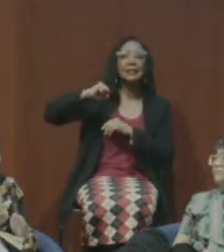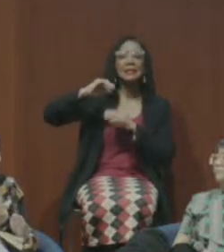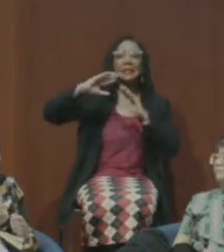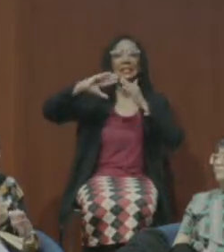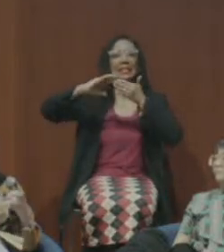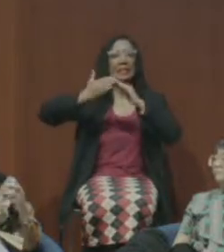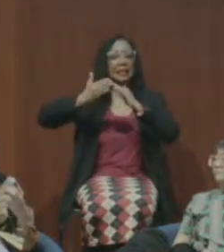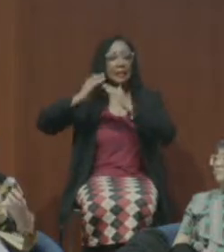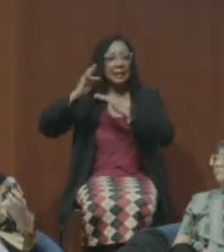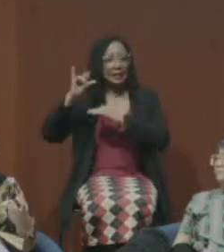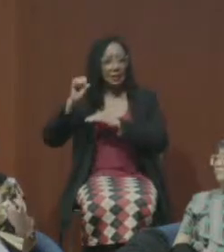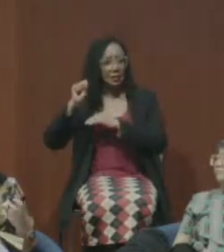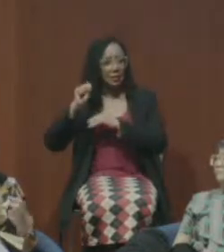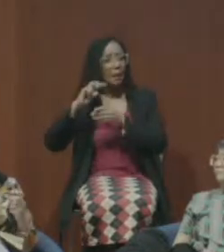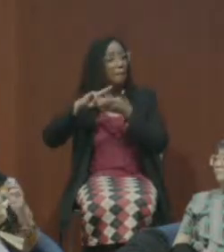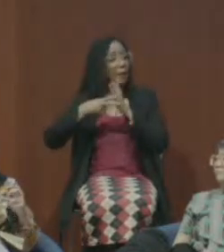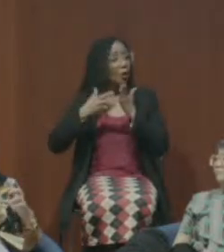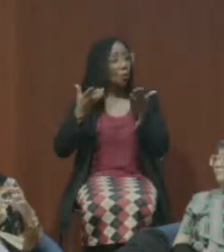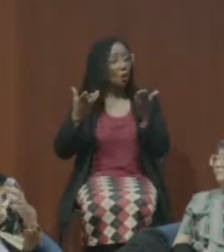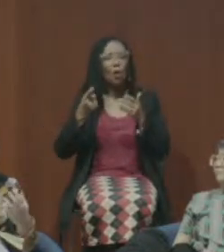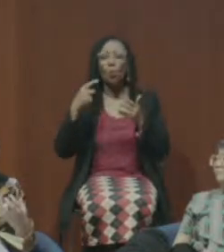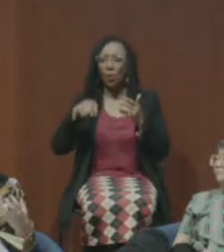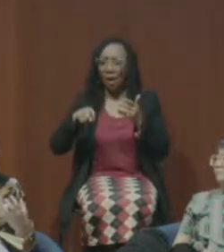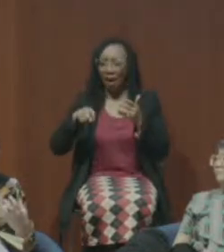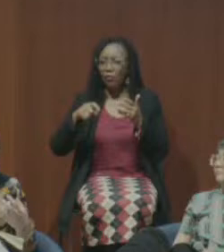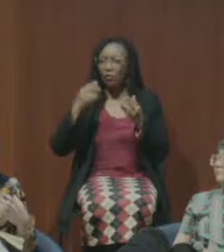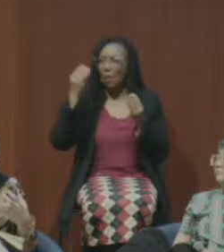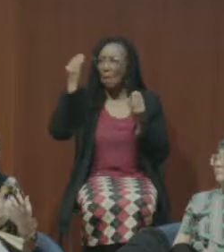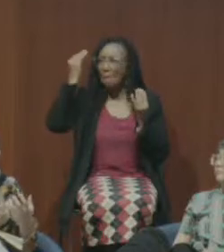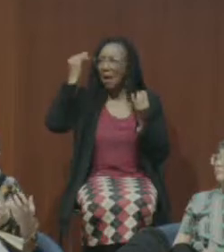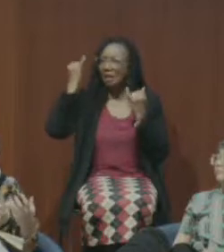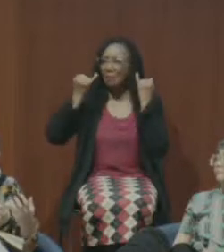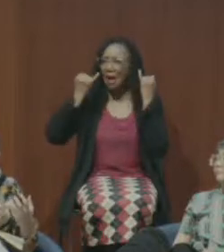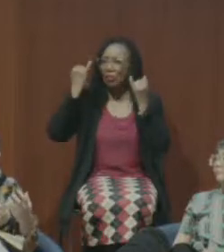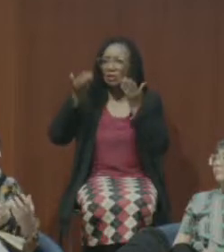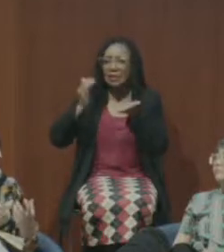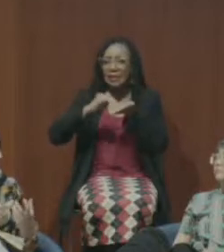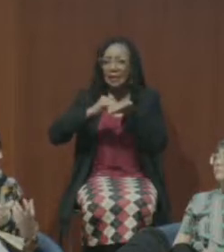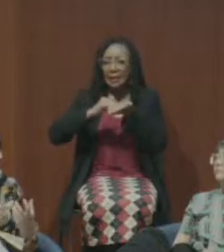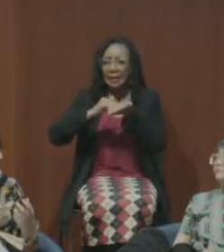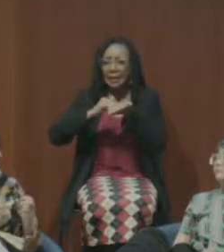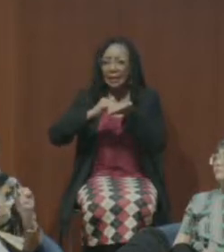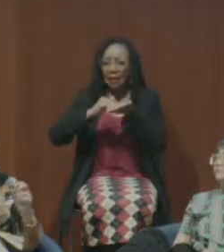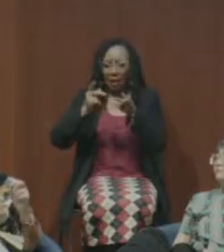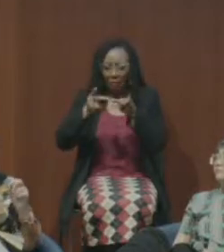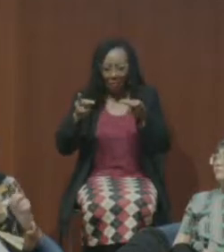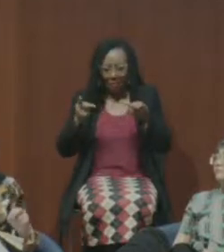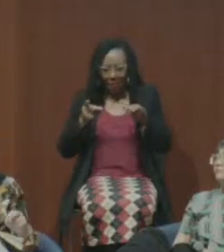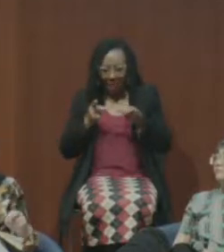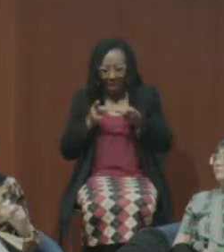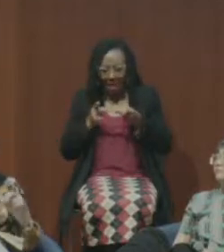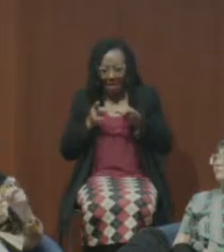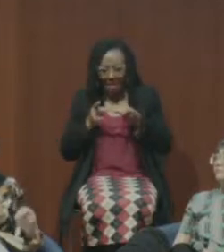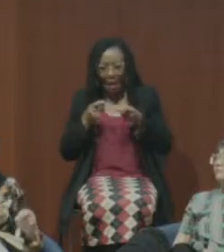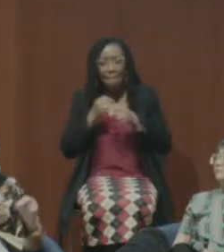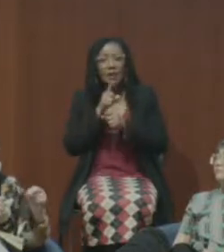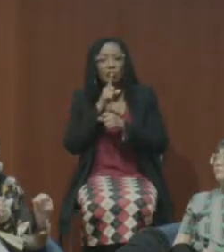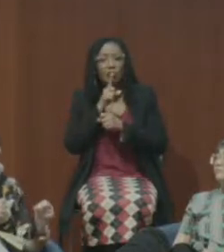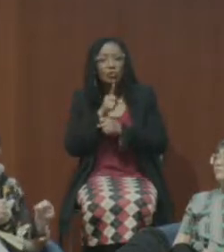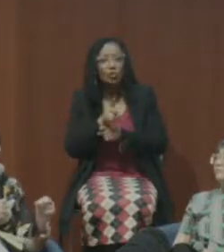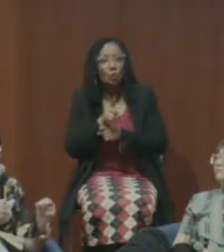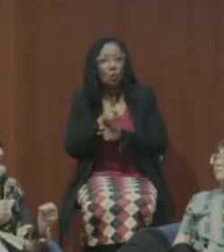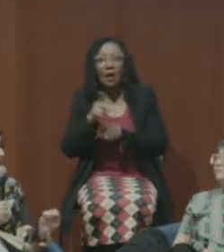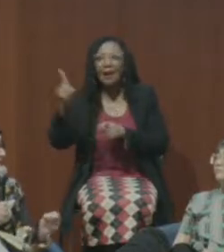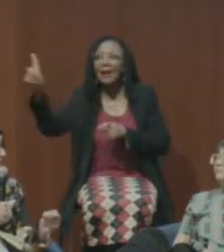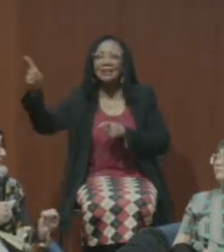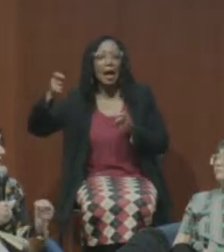cities. And that means that we need to reimagine the geography of the place and ensure that it's not